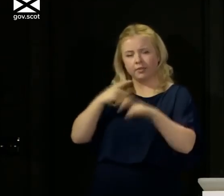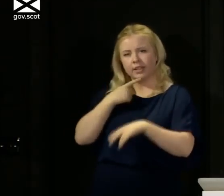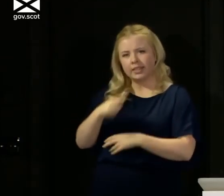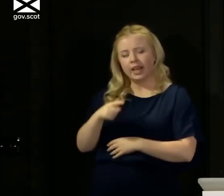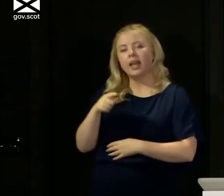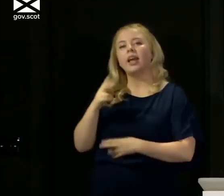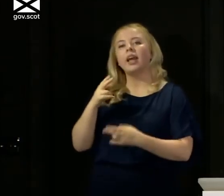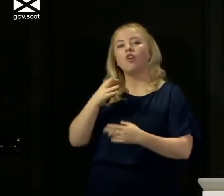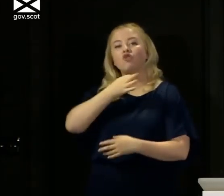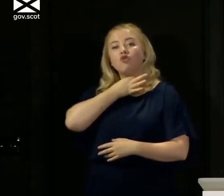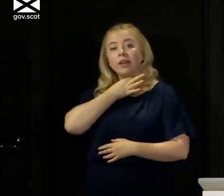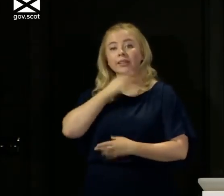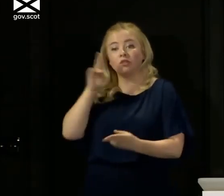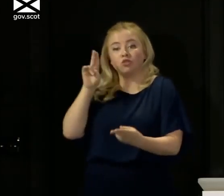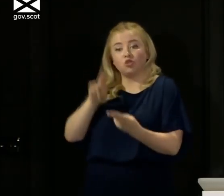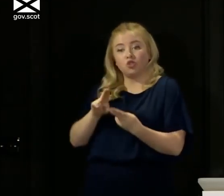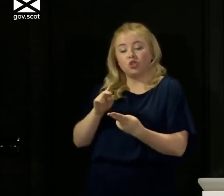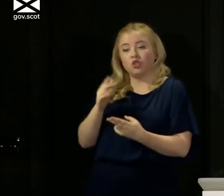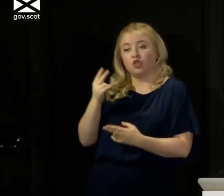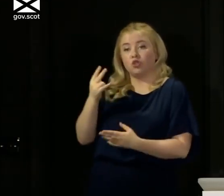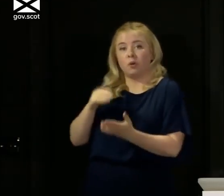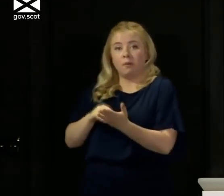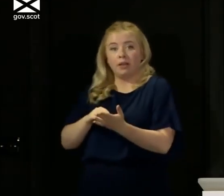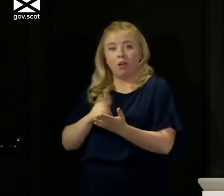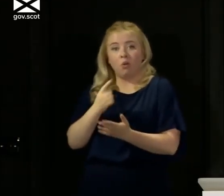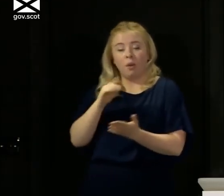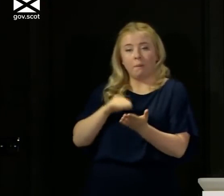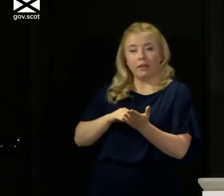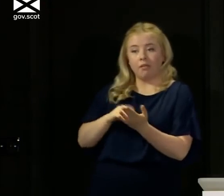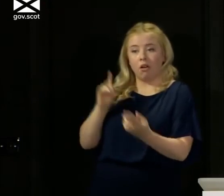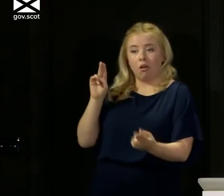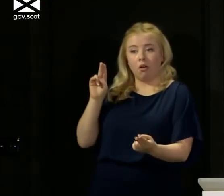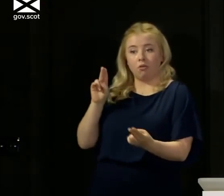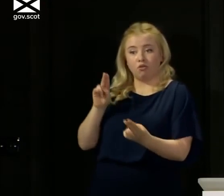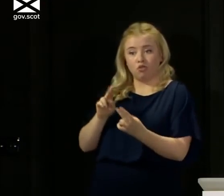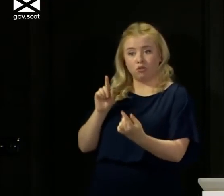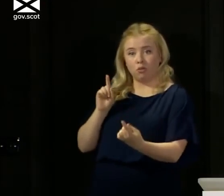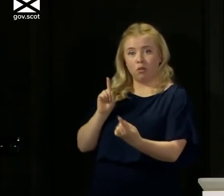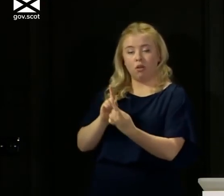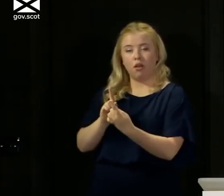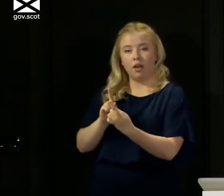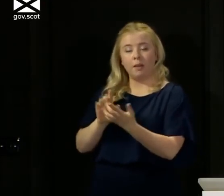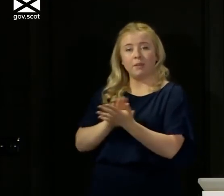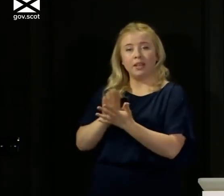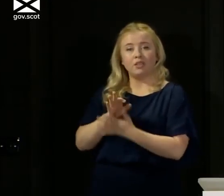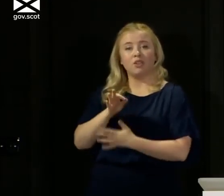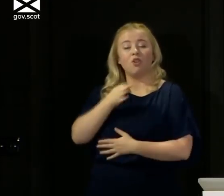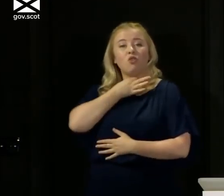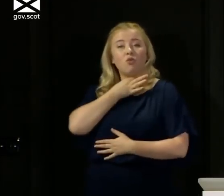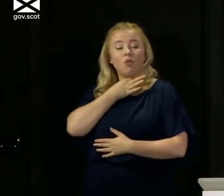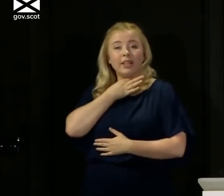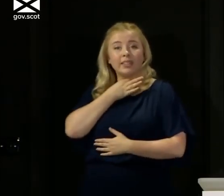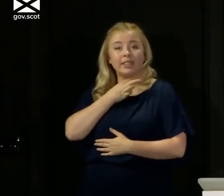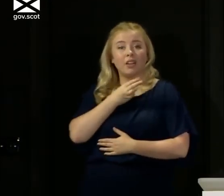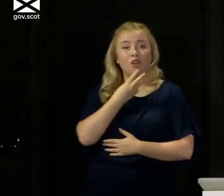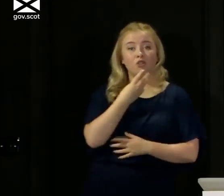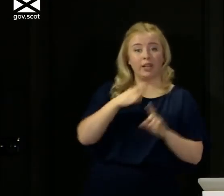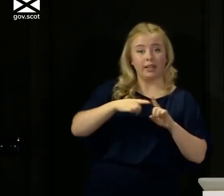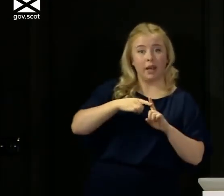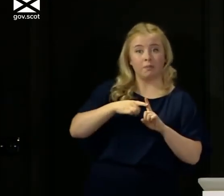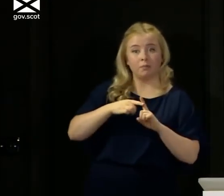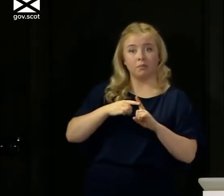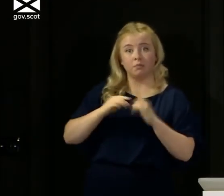risk of going from 2 metres to 1 metre was like increasing the risk of getting the virus from something like between 3 and 10 times.